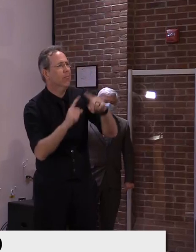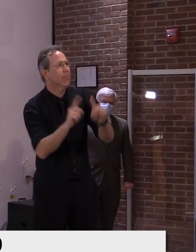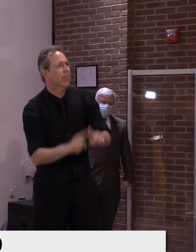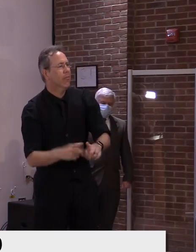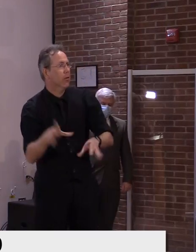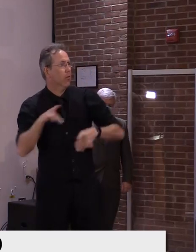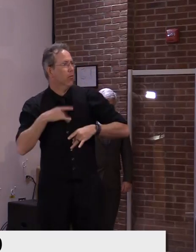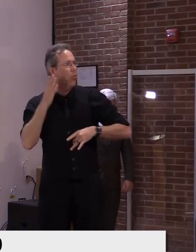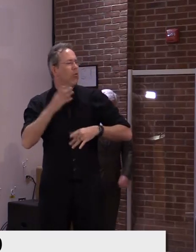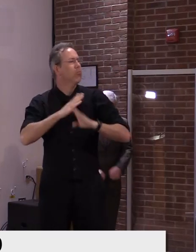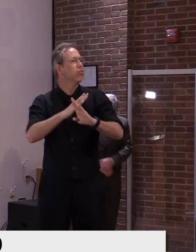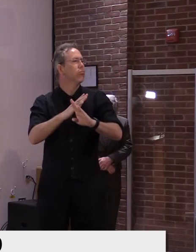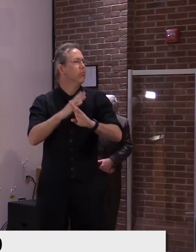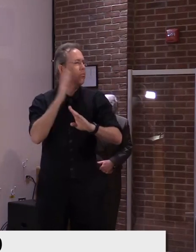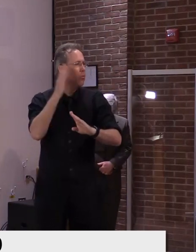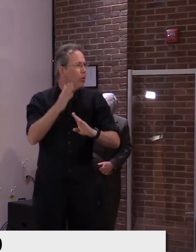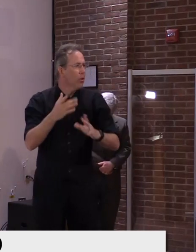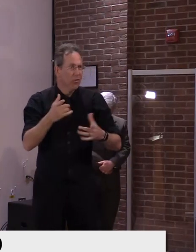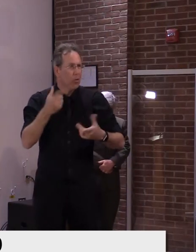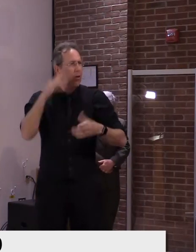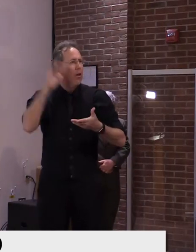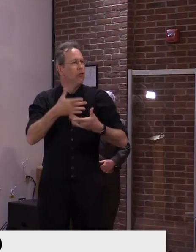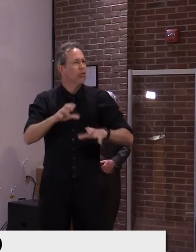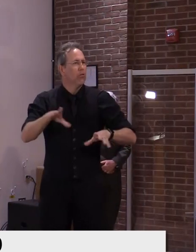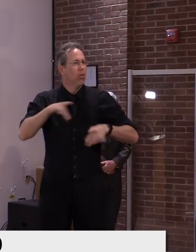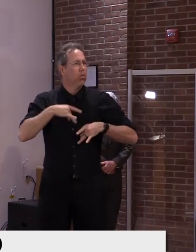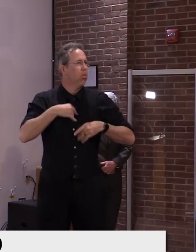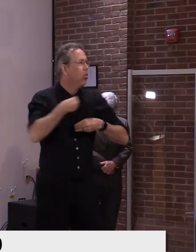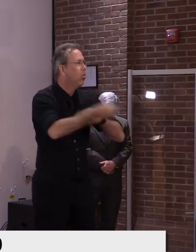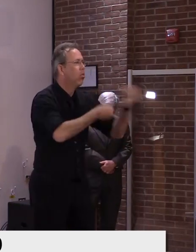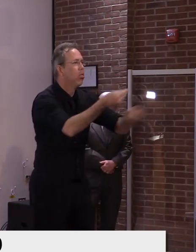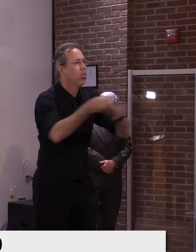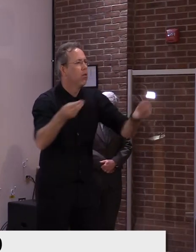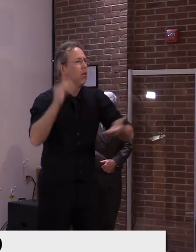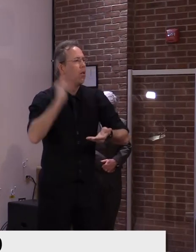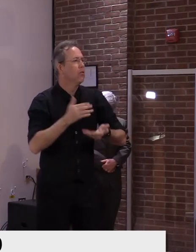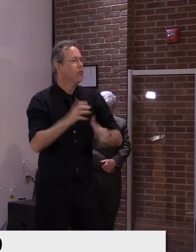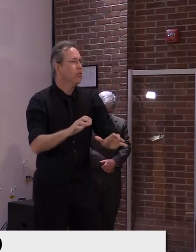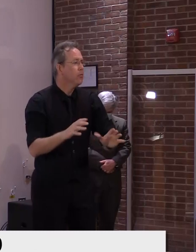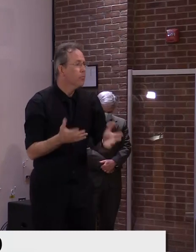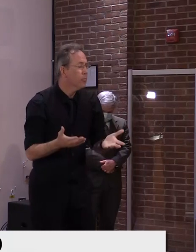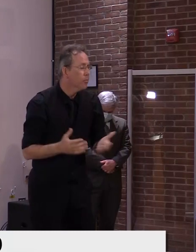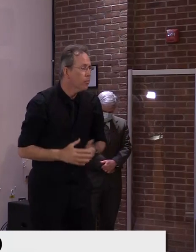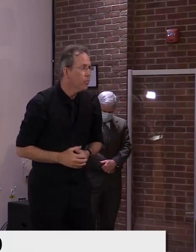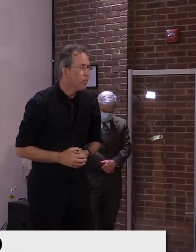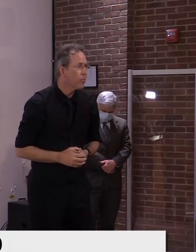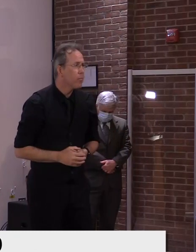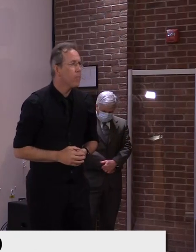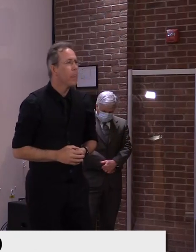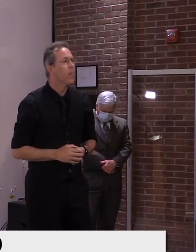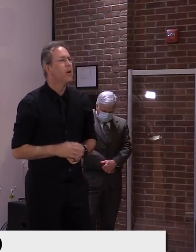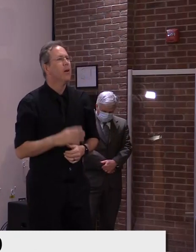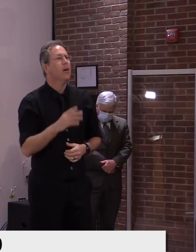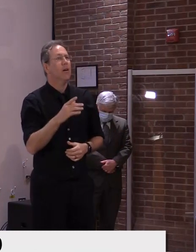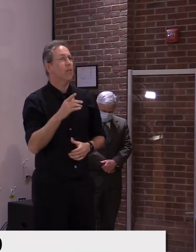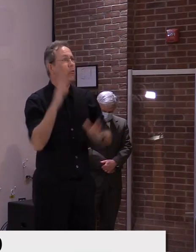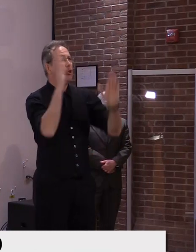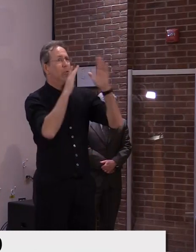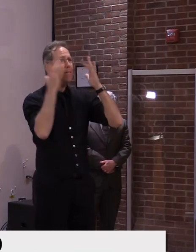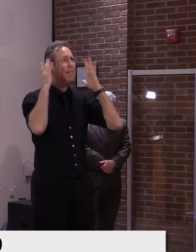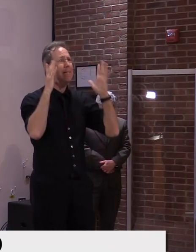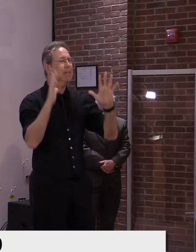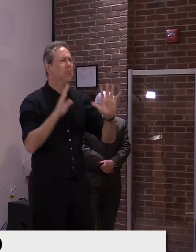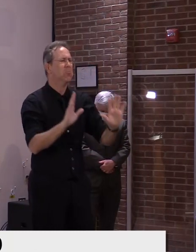another and less mutation occurring. I wouldn't say the sky has fallen because the vaccine